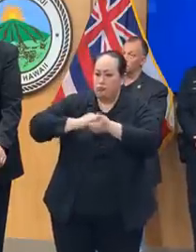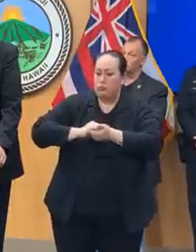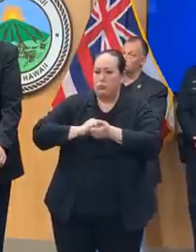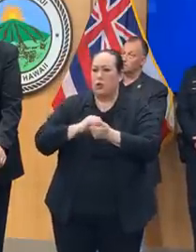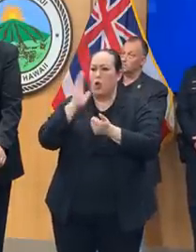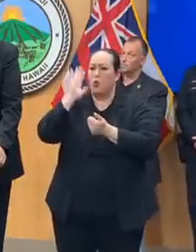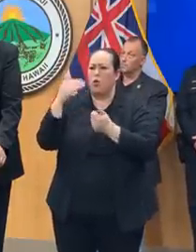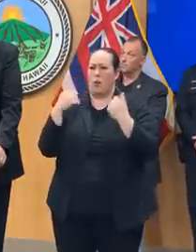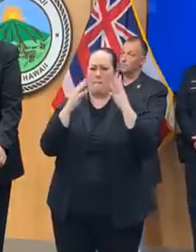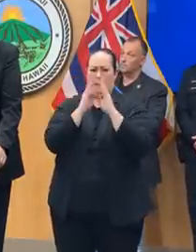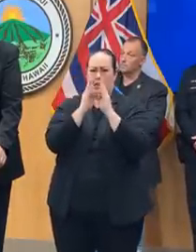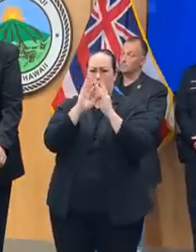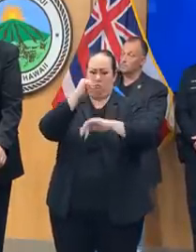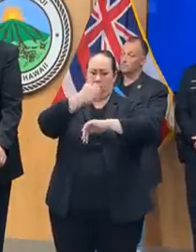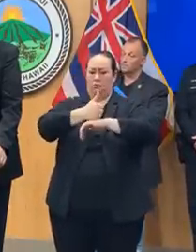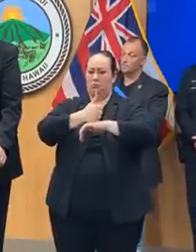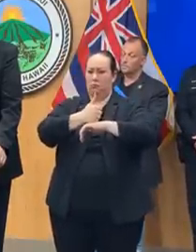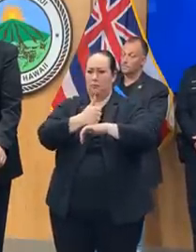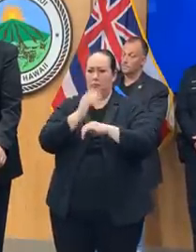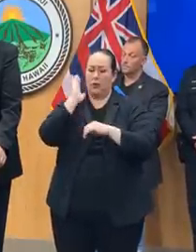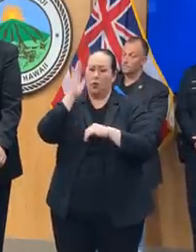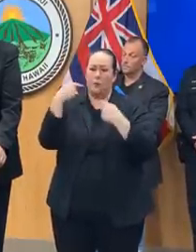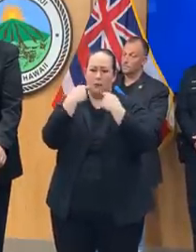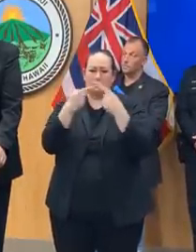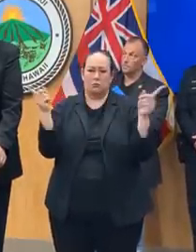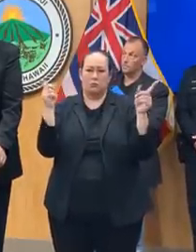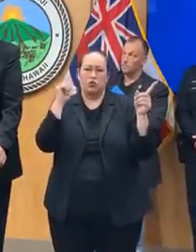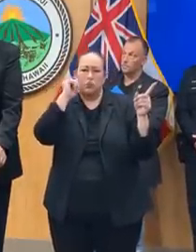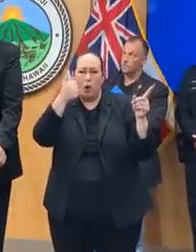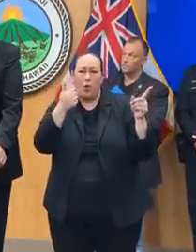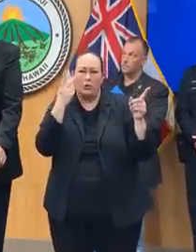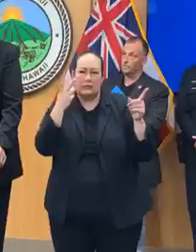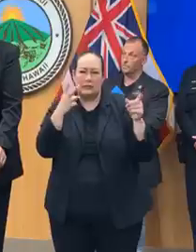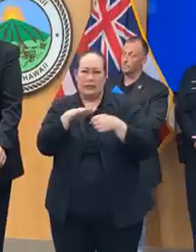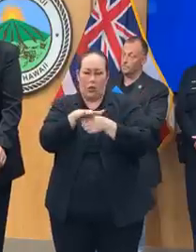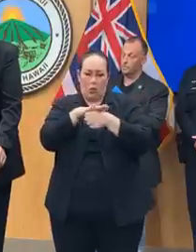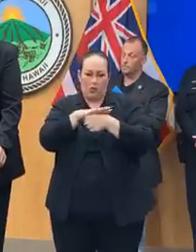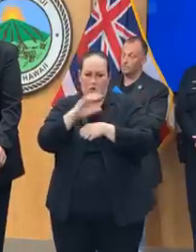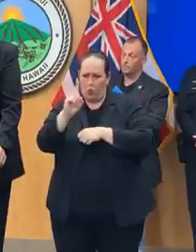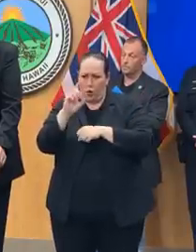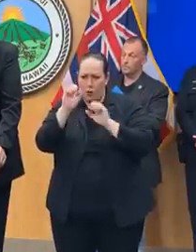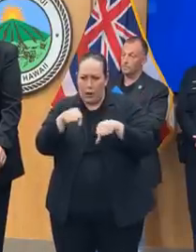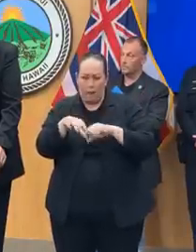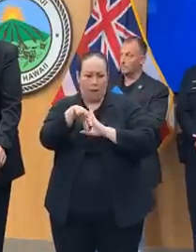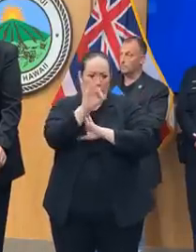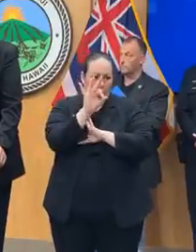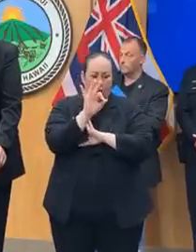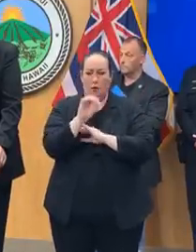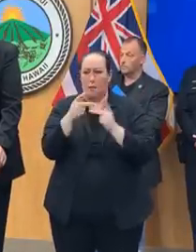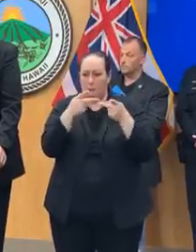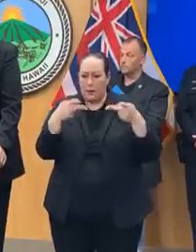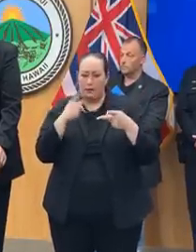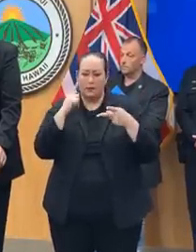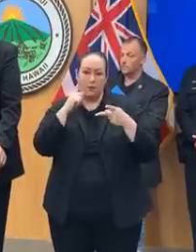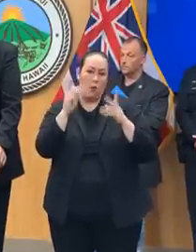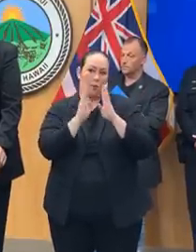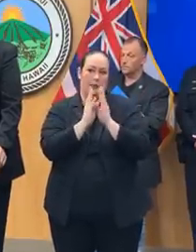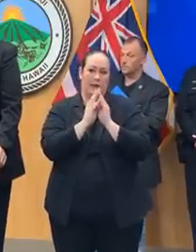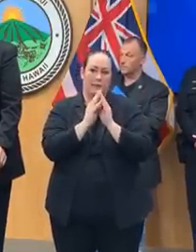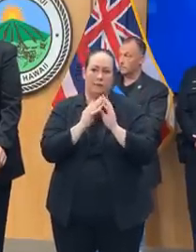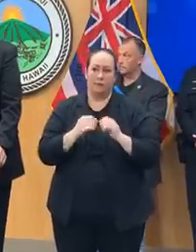meeting will be held on the west side, will be announced tomorrow. We're still working on a location and getting notice out there.